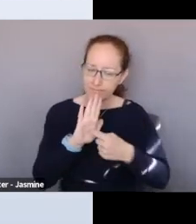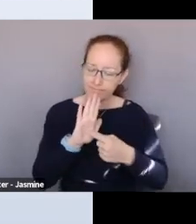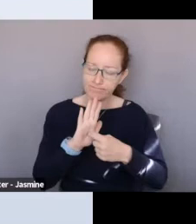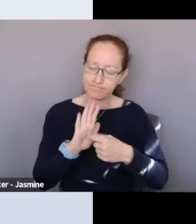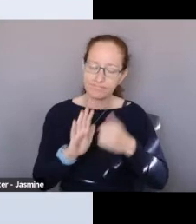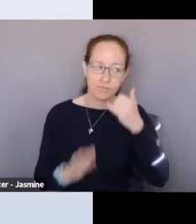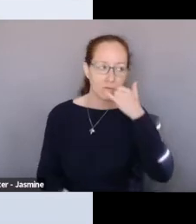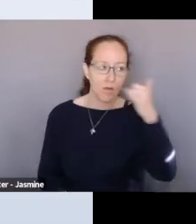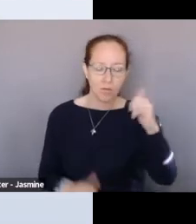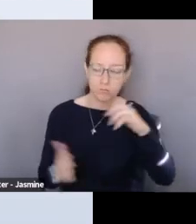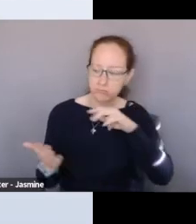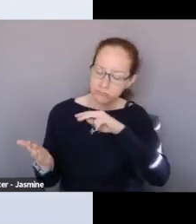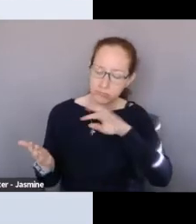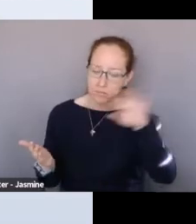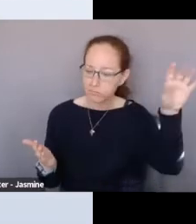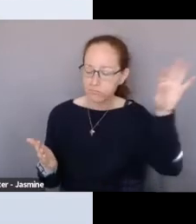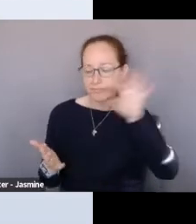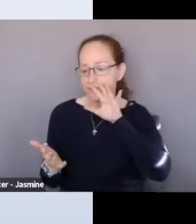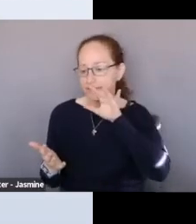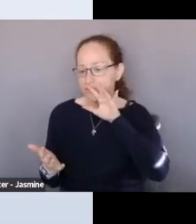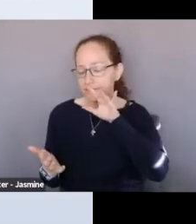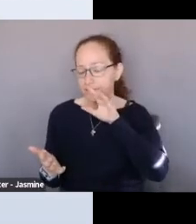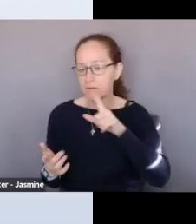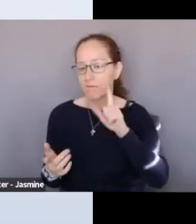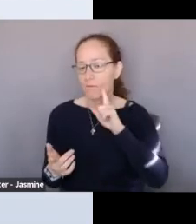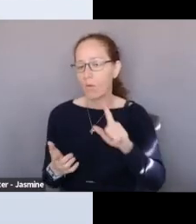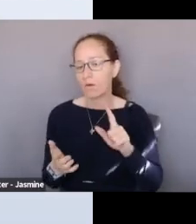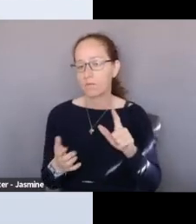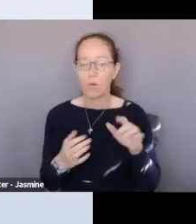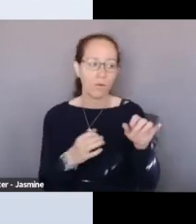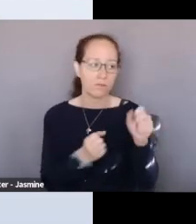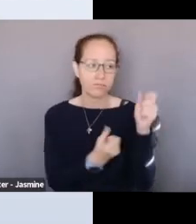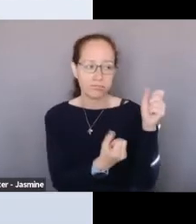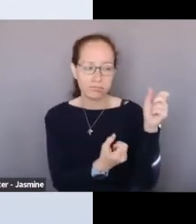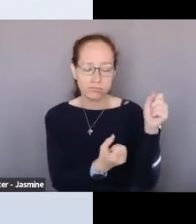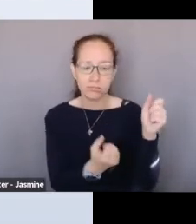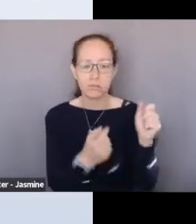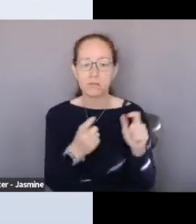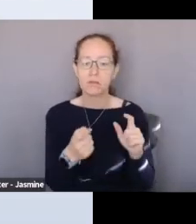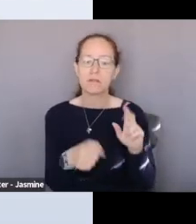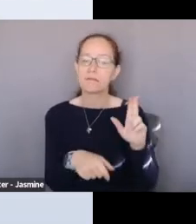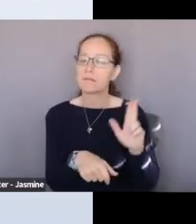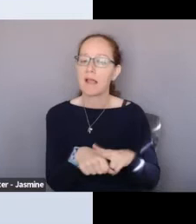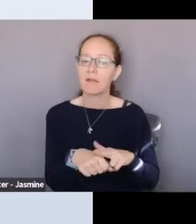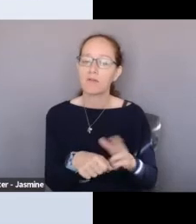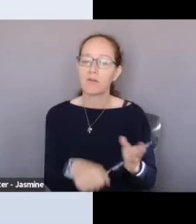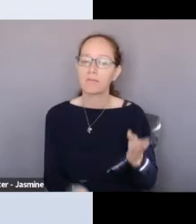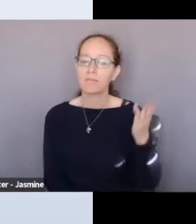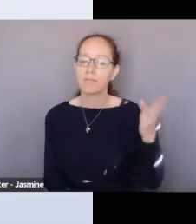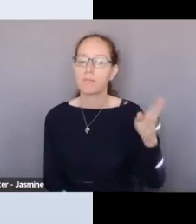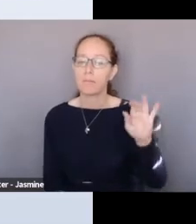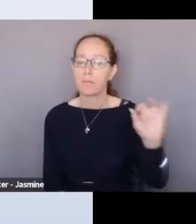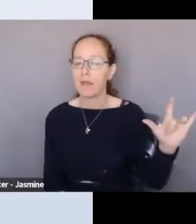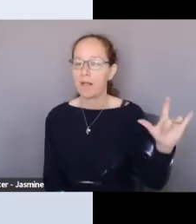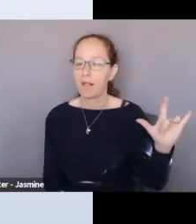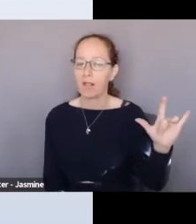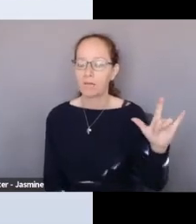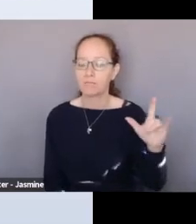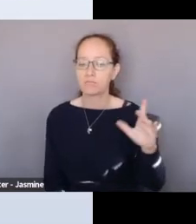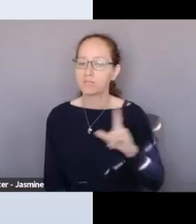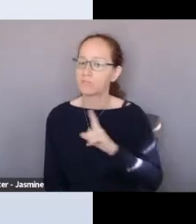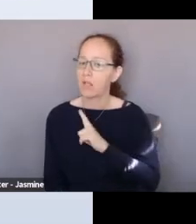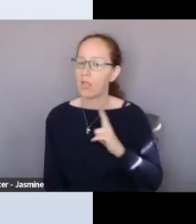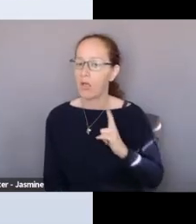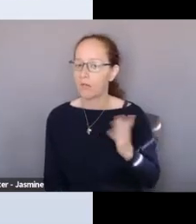Plastic Pollution Act. And this is an example of a script that we use in our